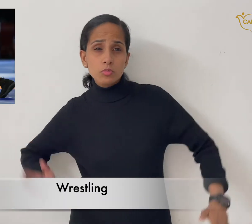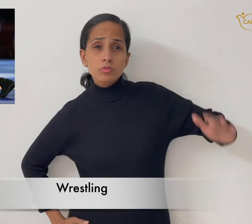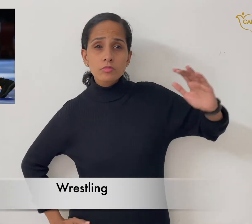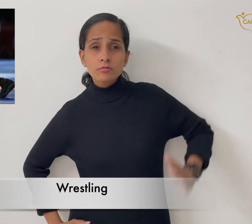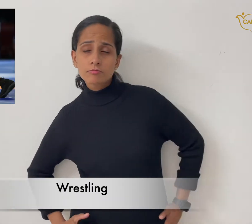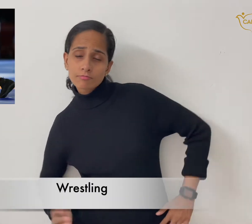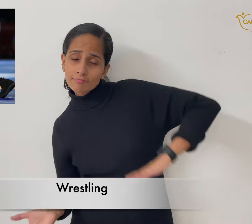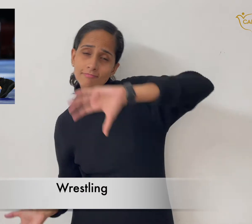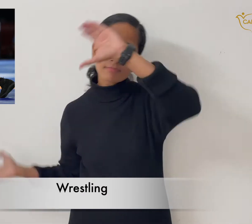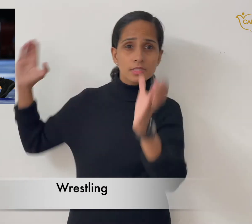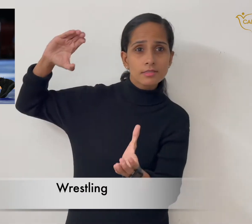Wrestling.